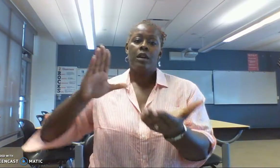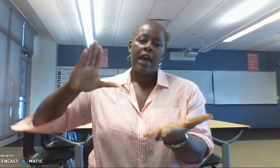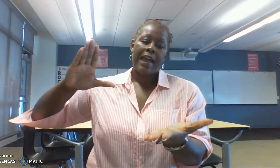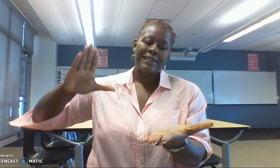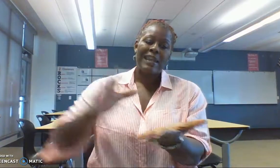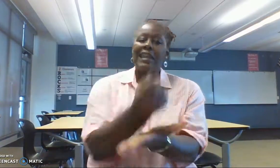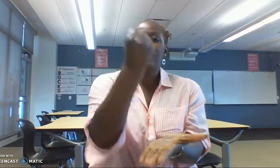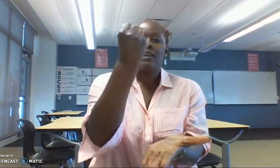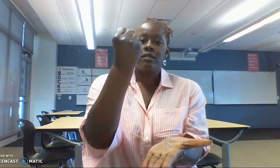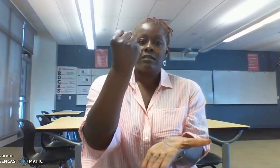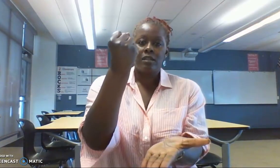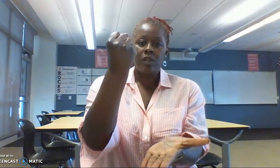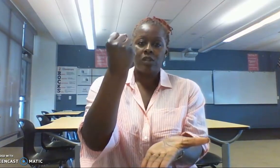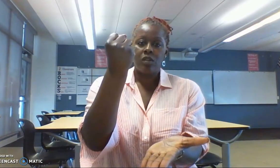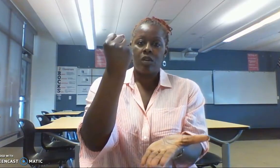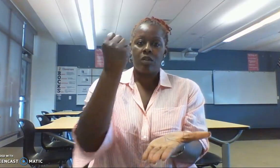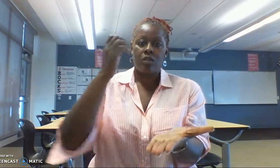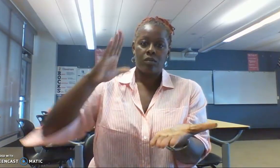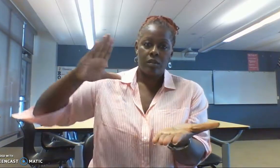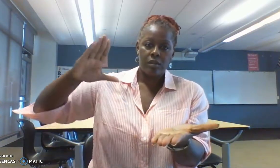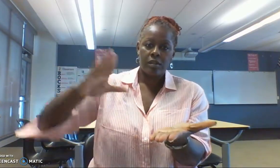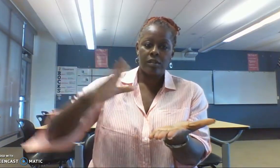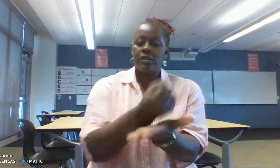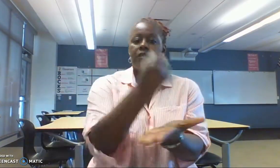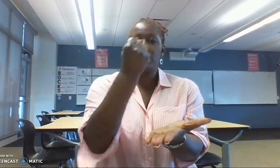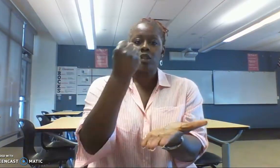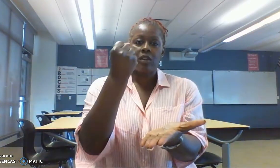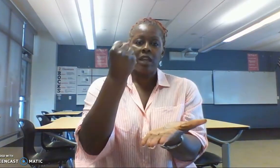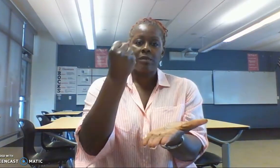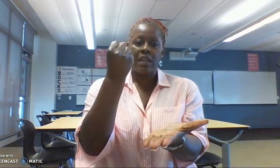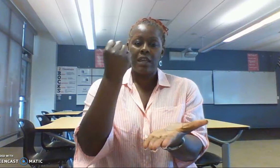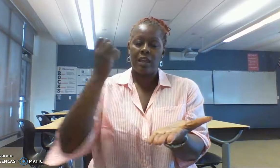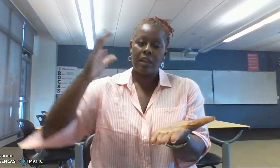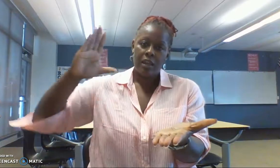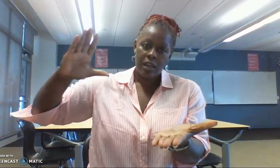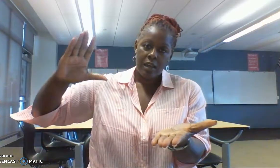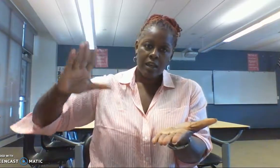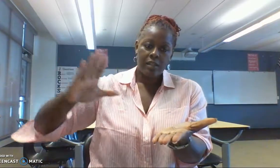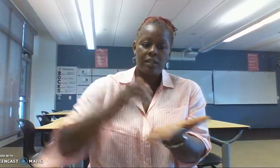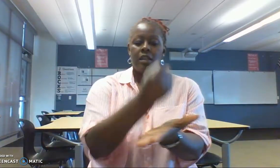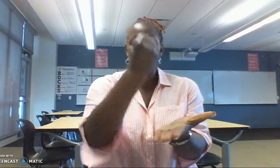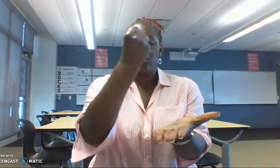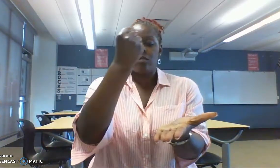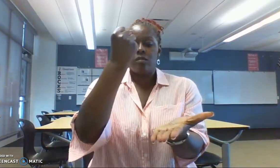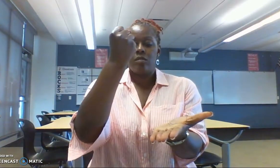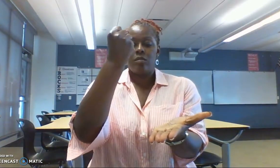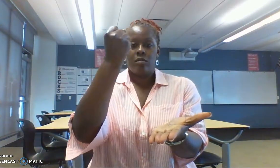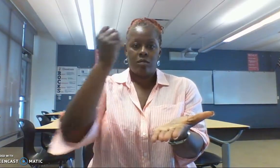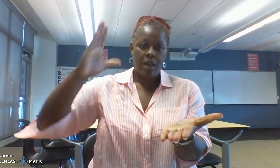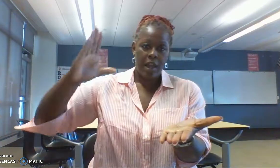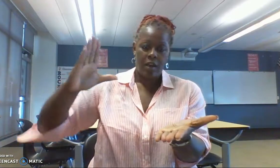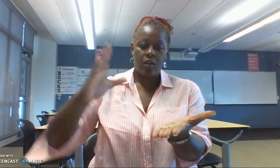I take it. This means to earn. This is the victory I'm taking. Until I